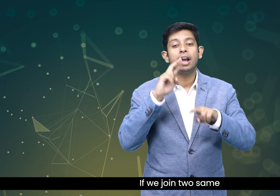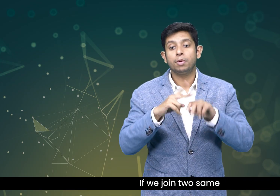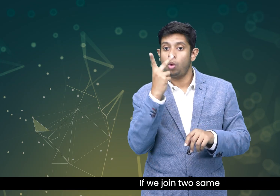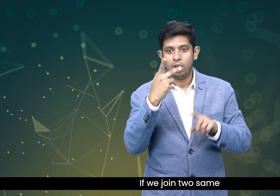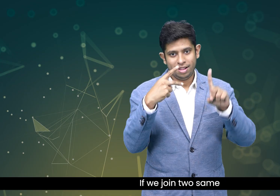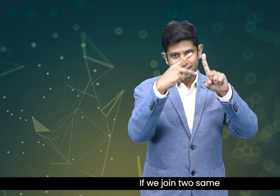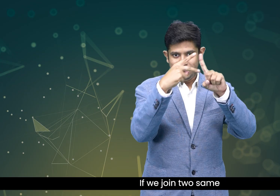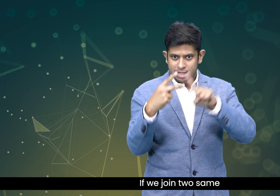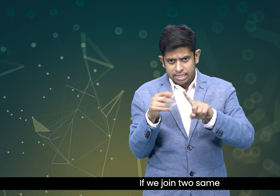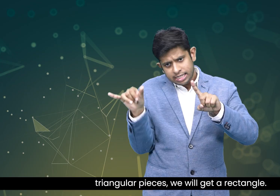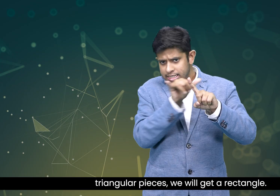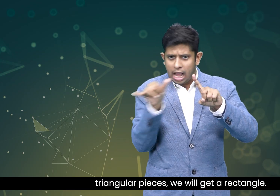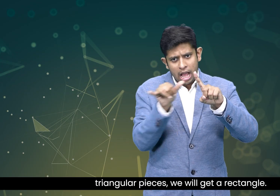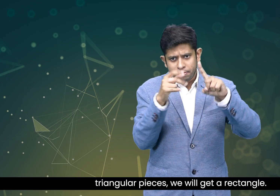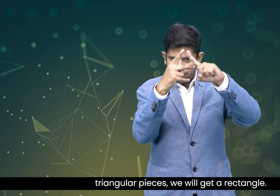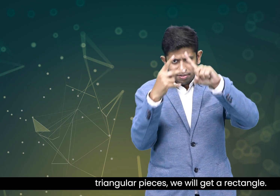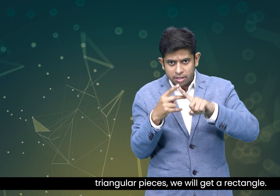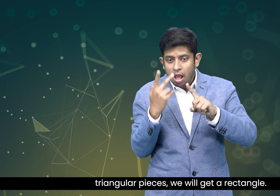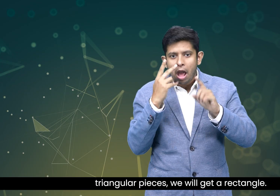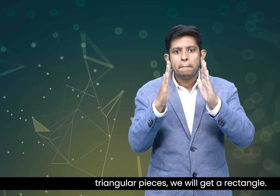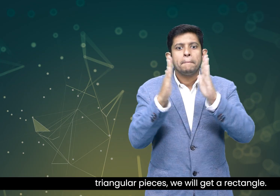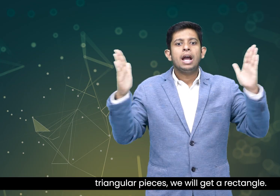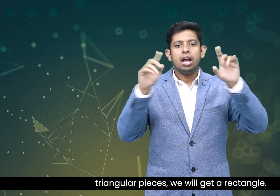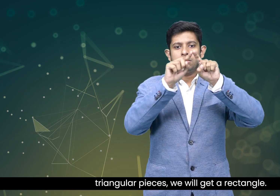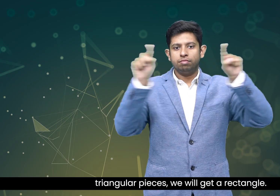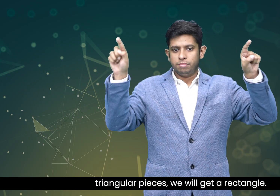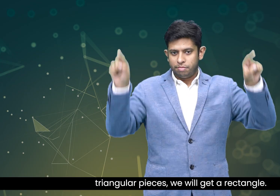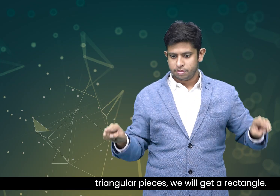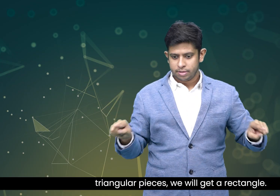If we join two same triangular pieces, we will get a rectangle.